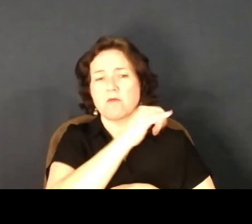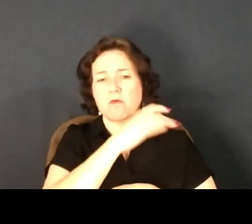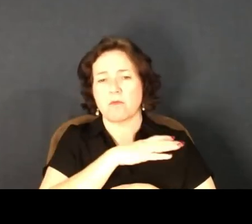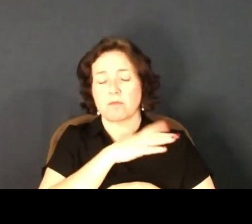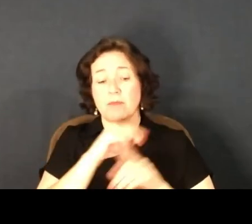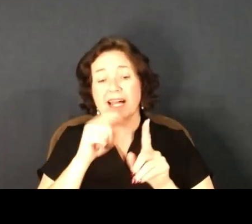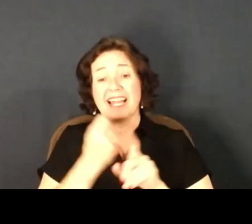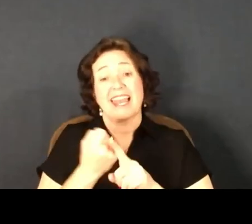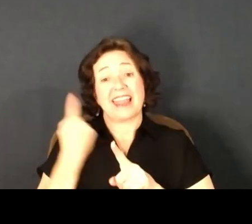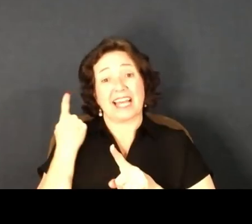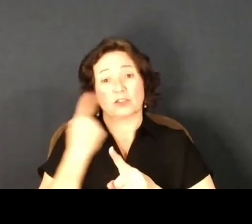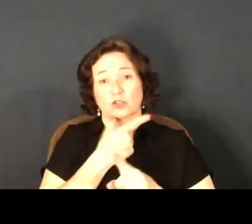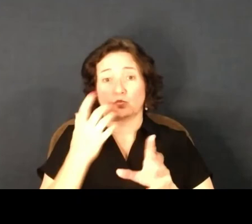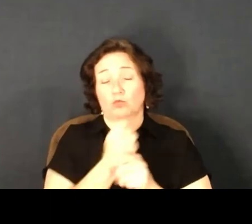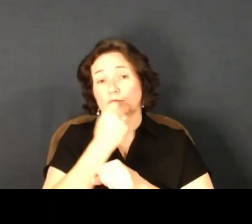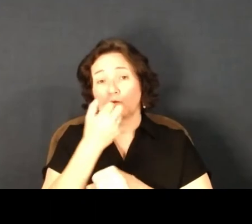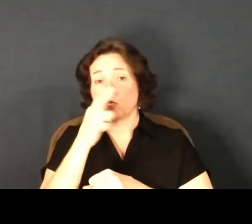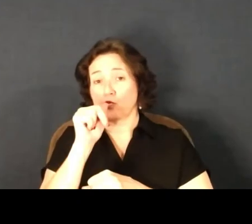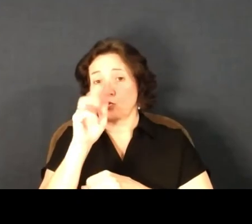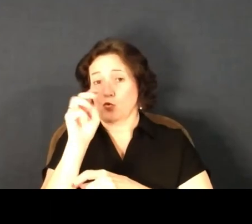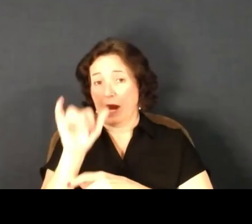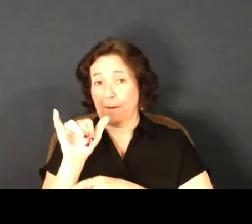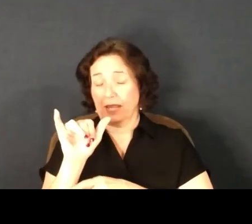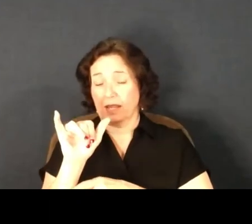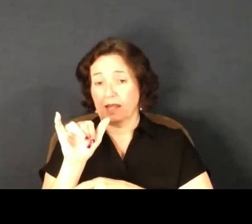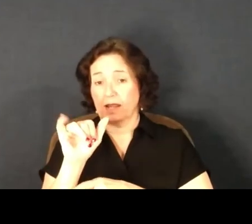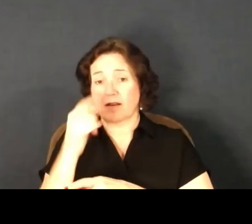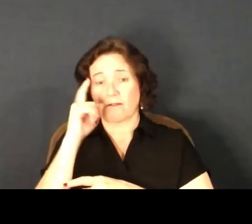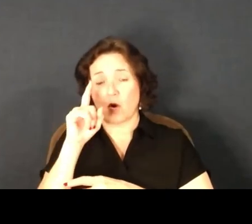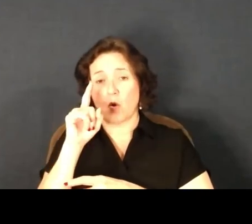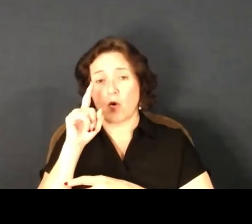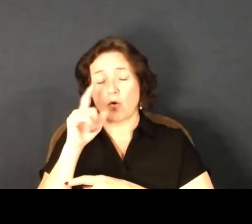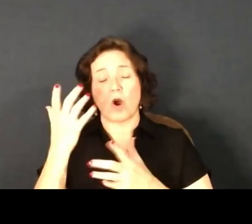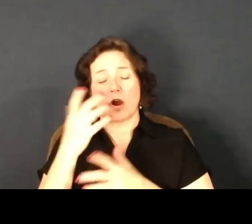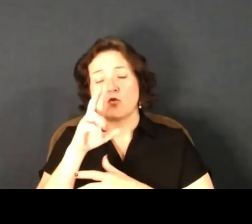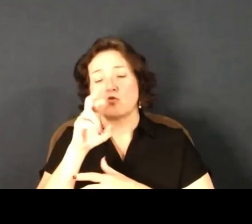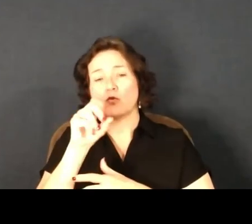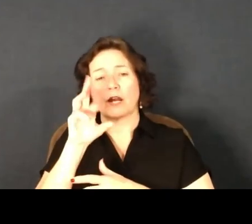she won a Grammy for Record of the Year,